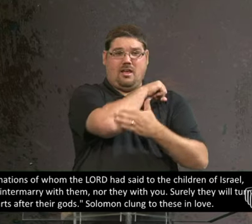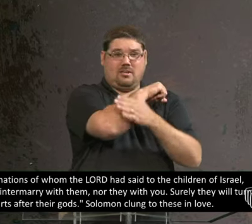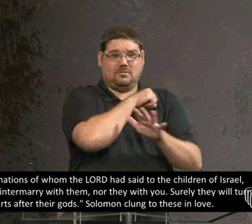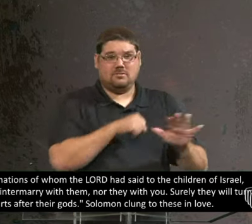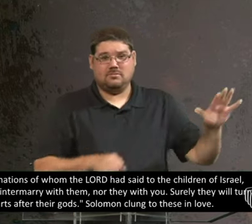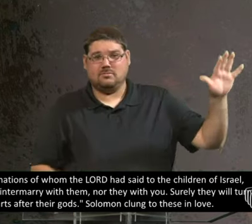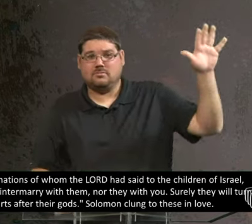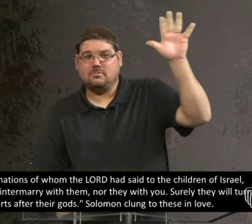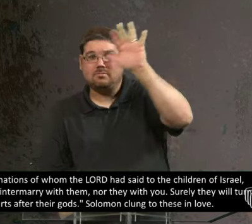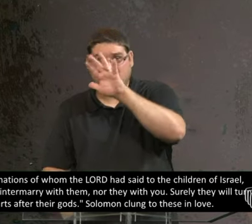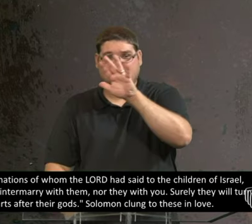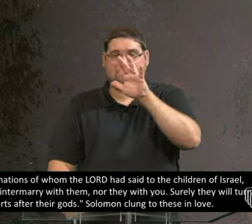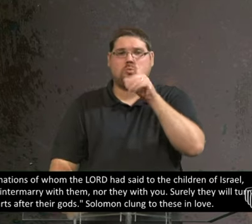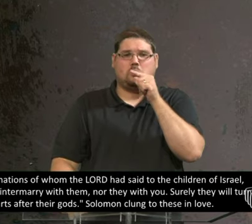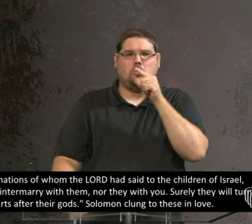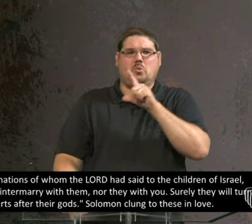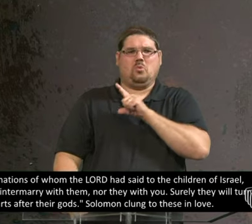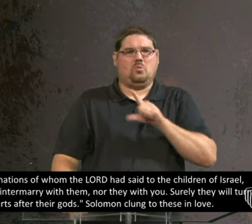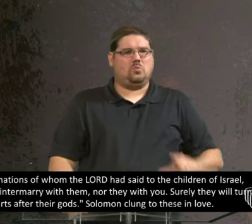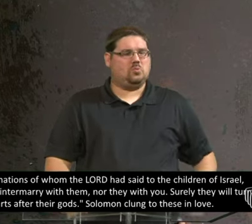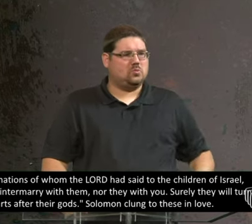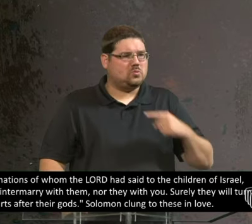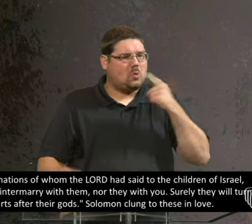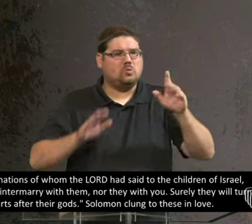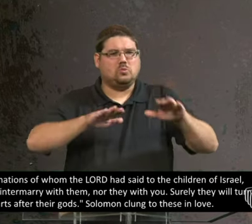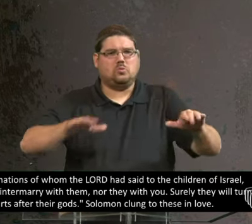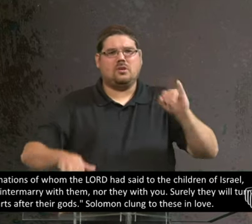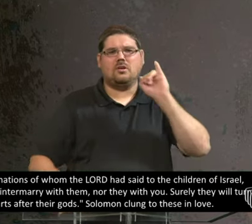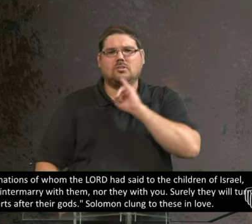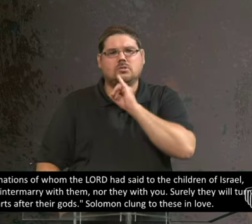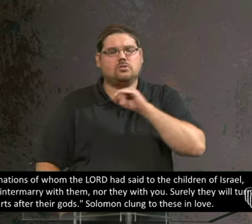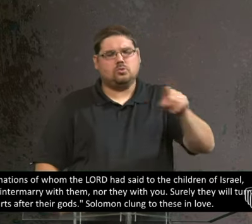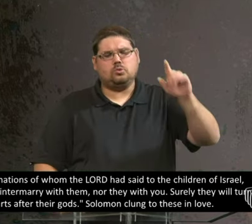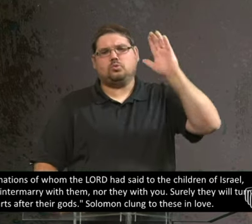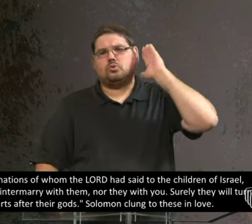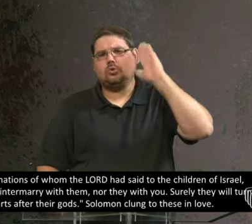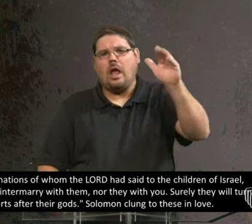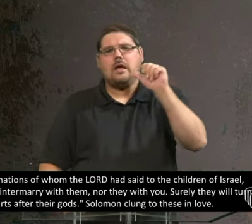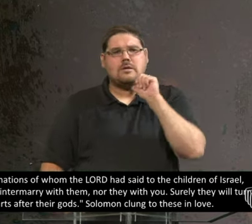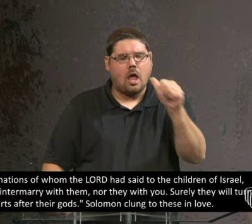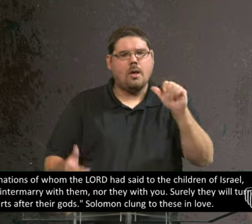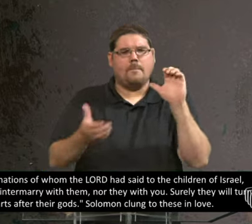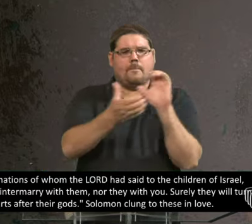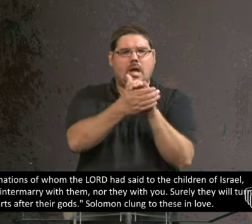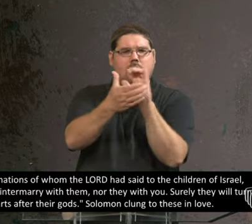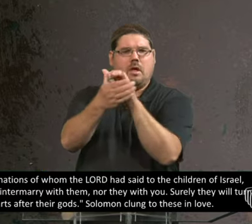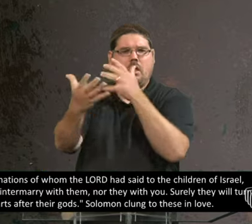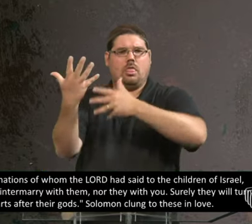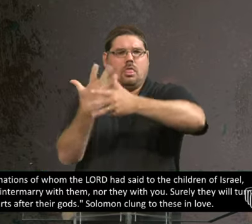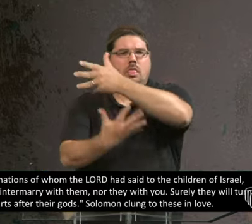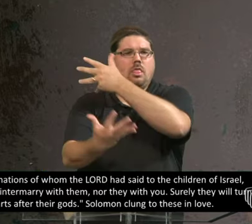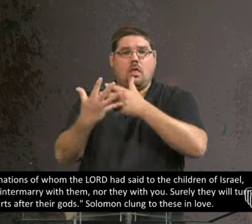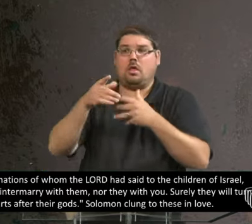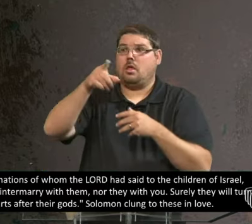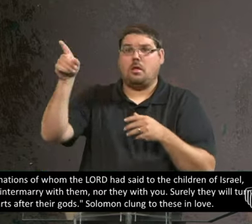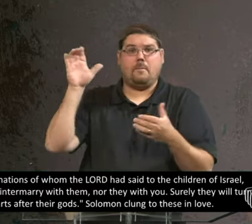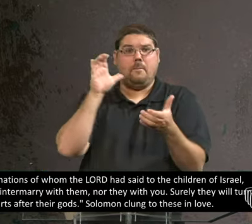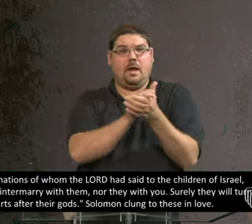from the nations of whom the Lord had said to the children of Israel, "You shall not intermarry